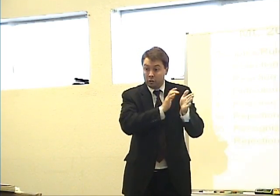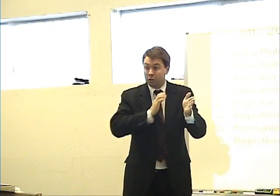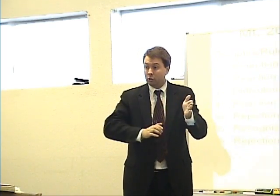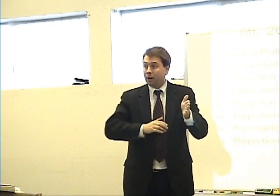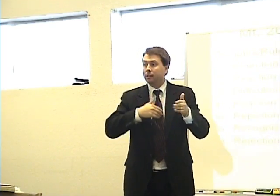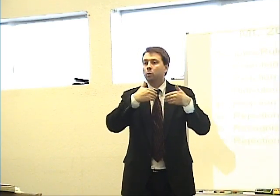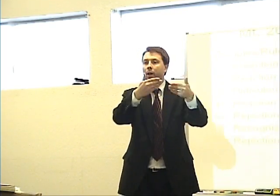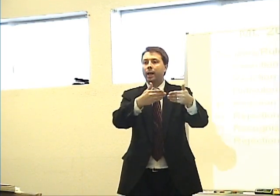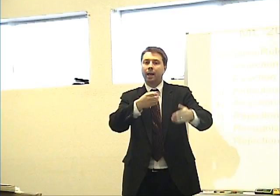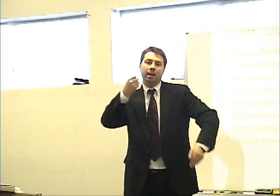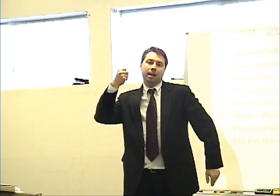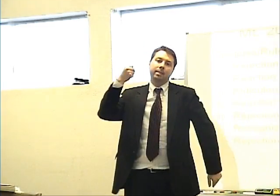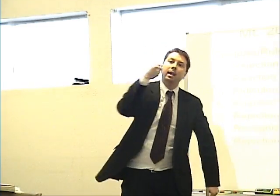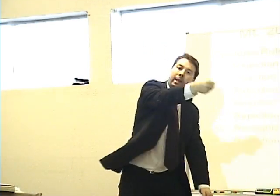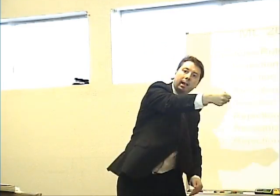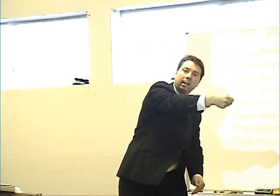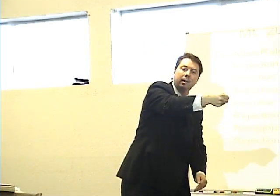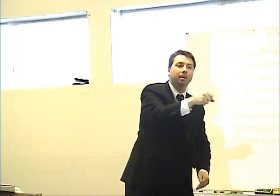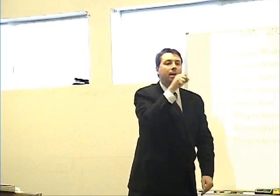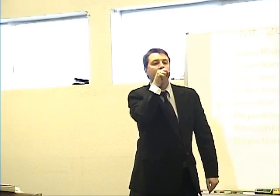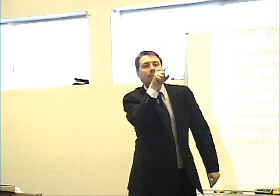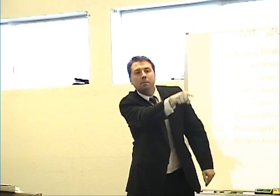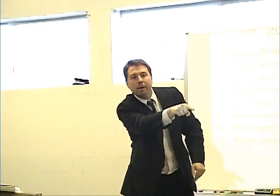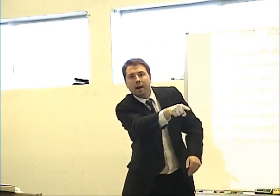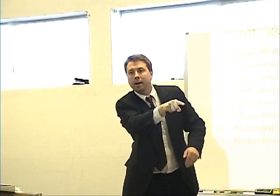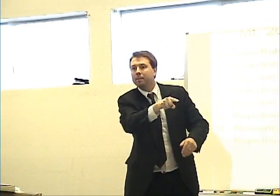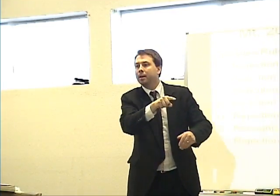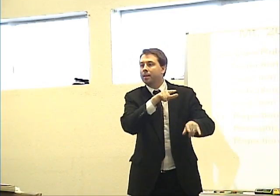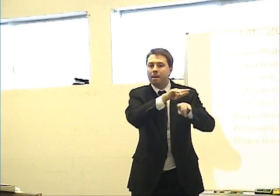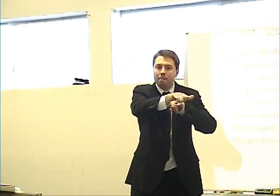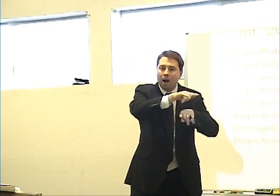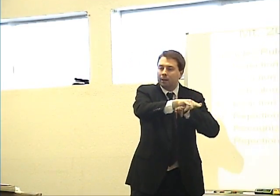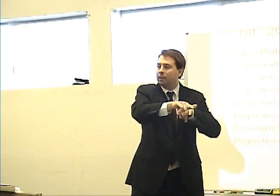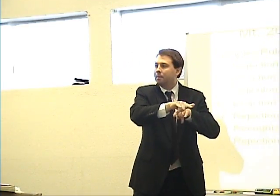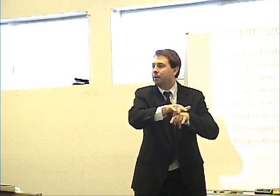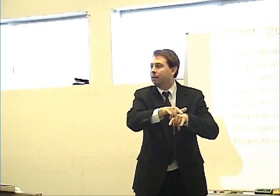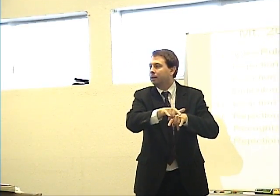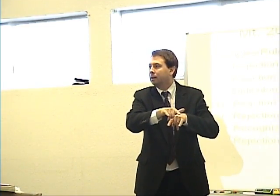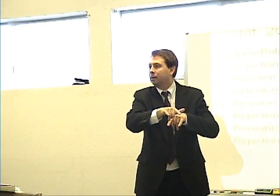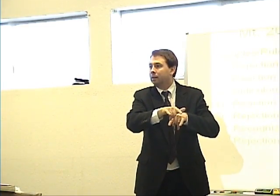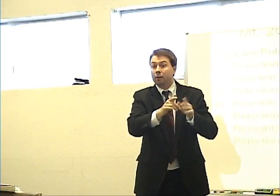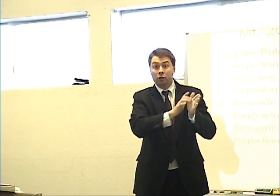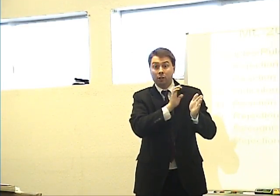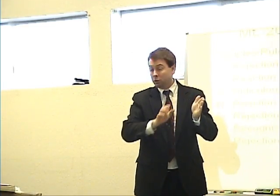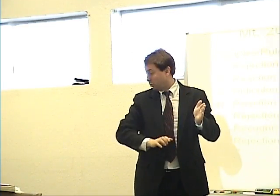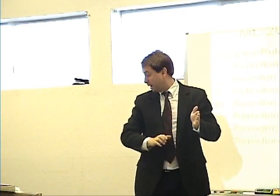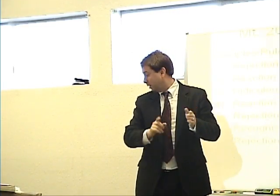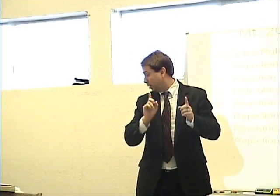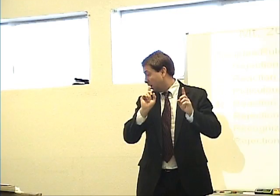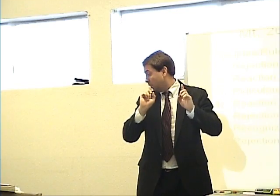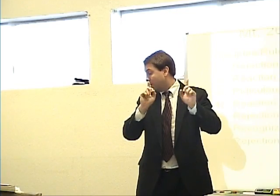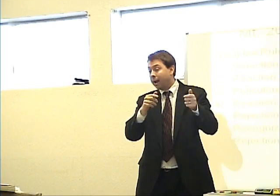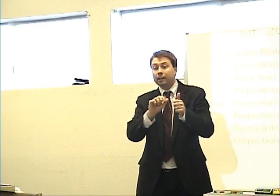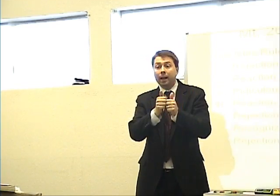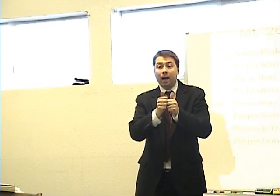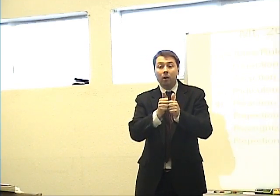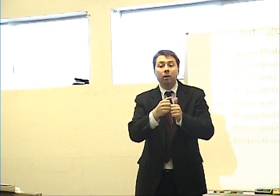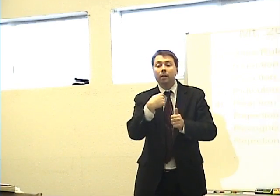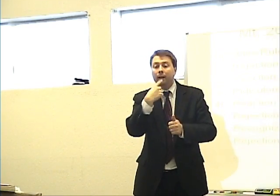Jesus Christ went ahead. They hit him. They spit on him. They mocked him. Jesus Christ reacted how? He